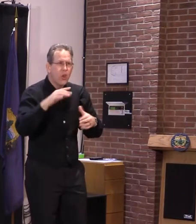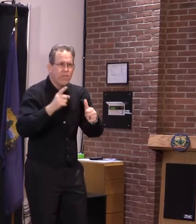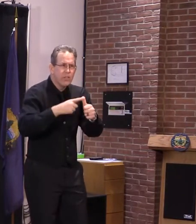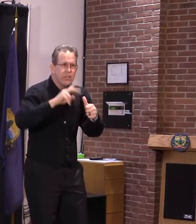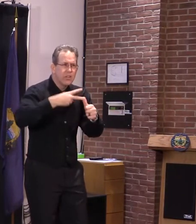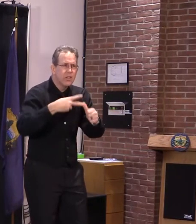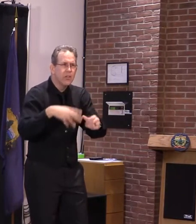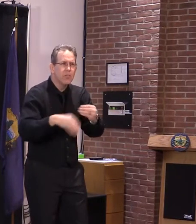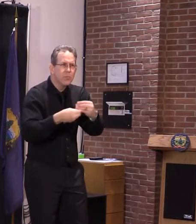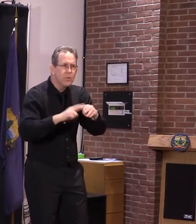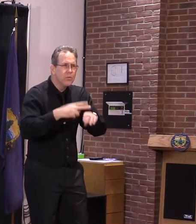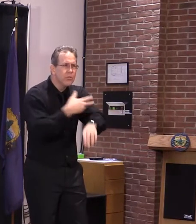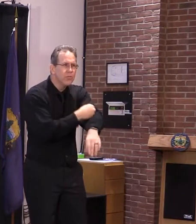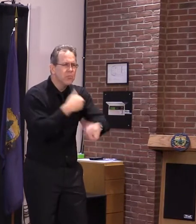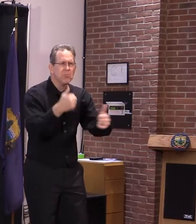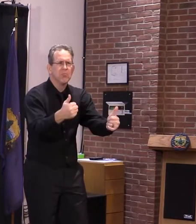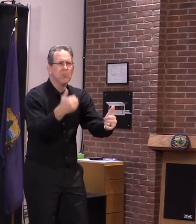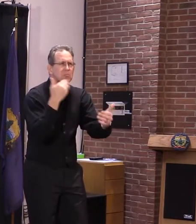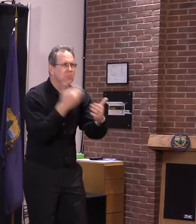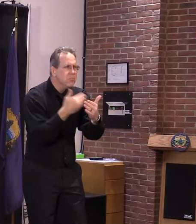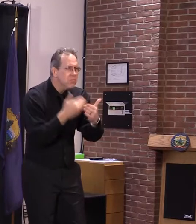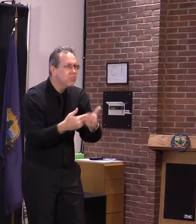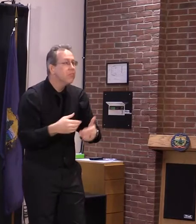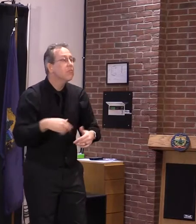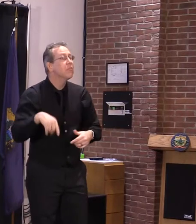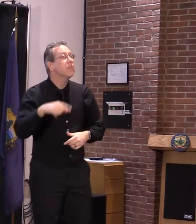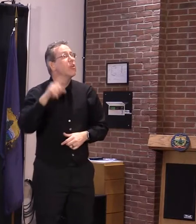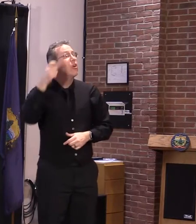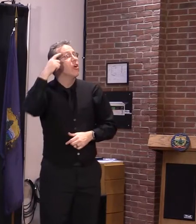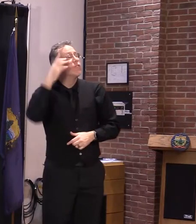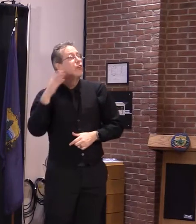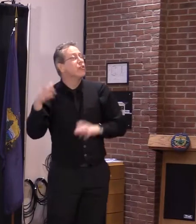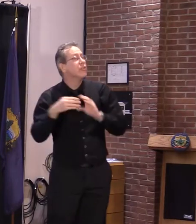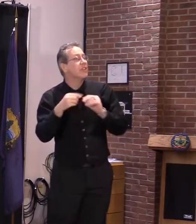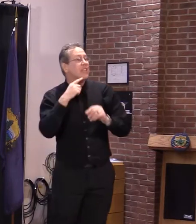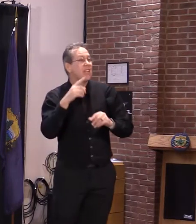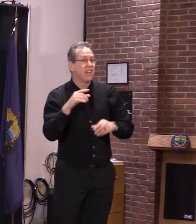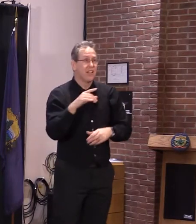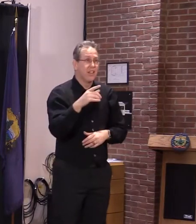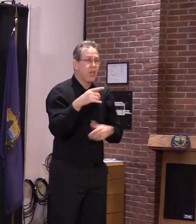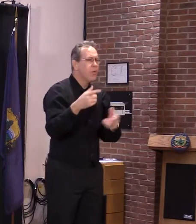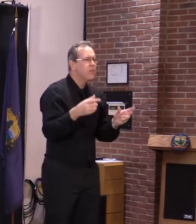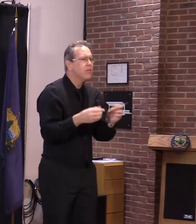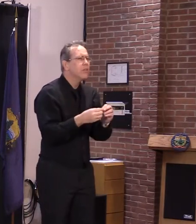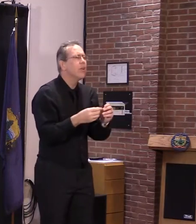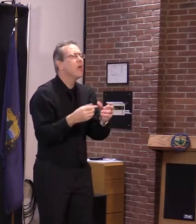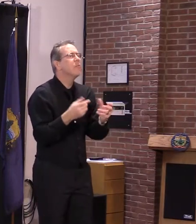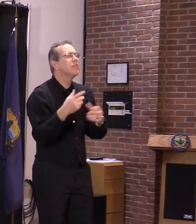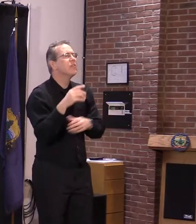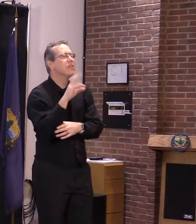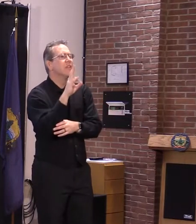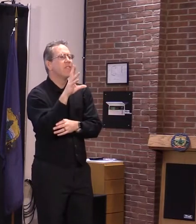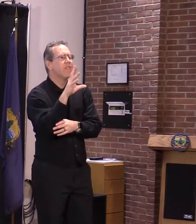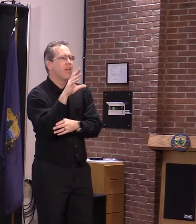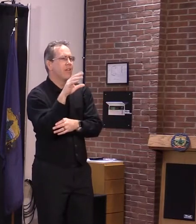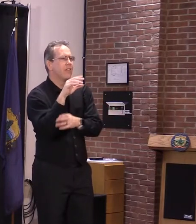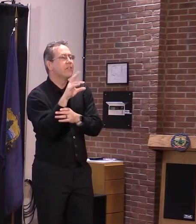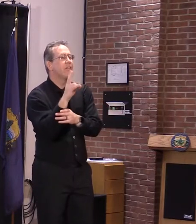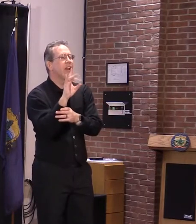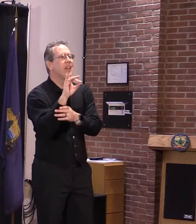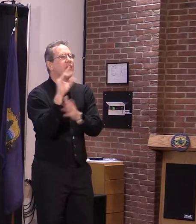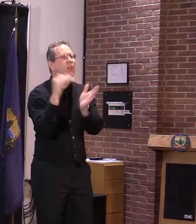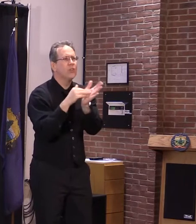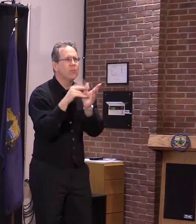boosted. Just about 7,800 Vermonters over the last week got their booster shot. So we still have a few hundred thousand